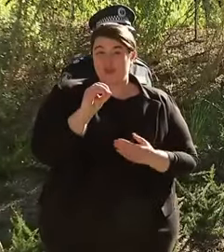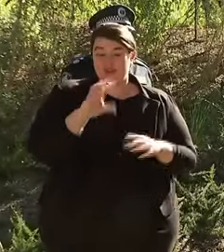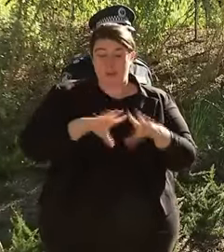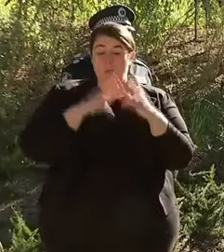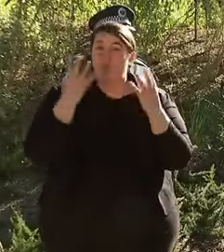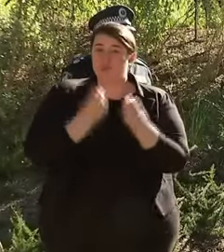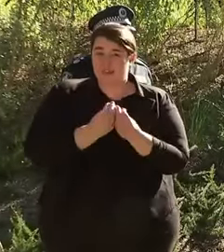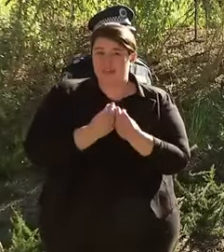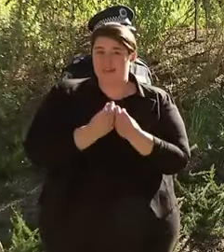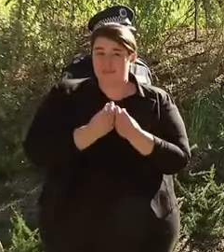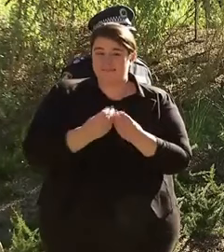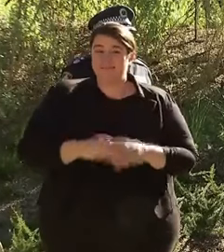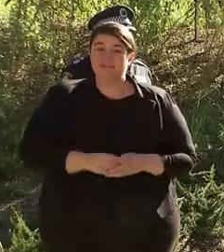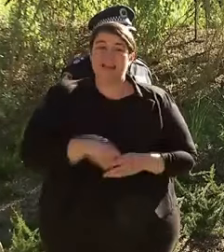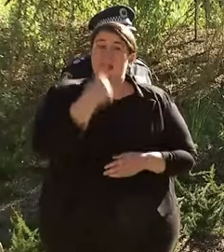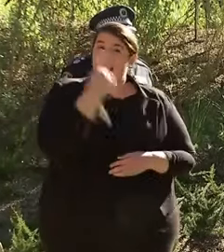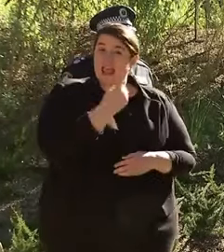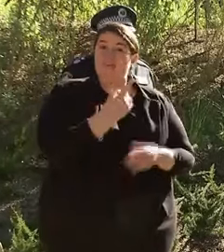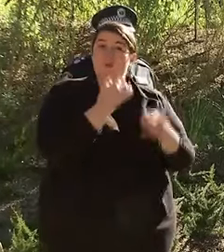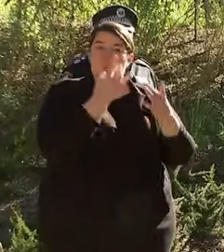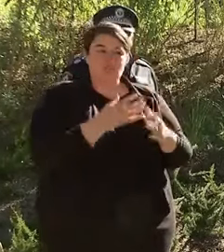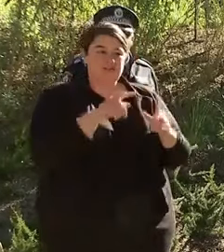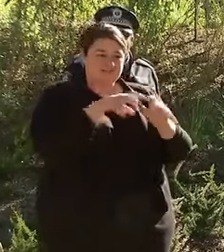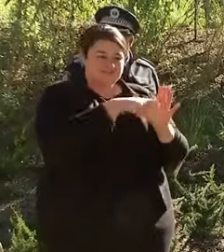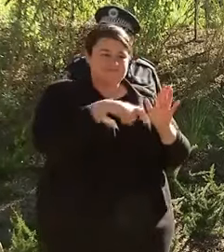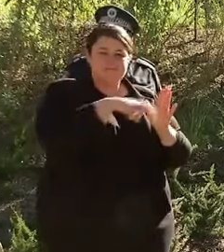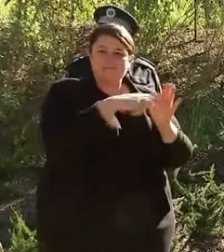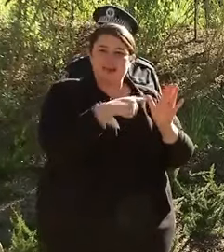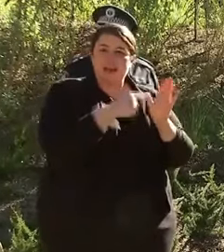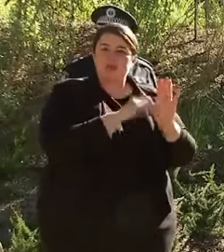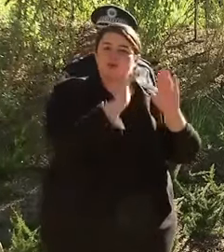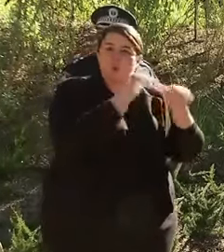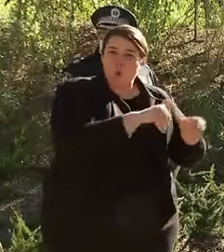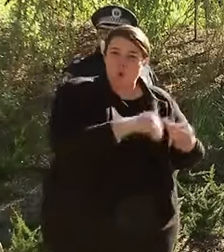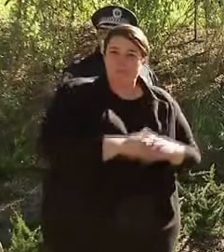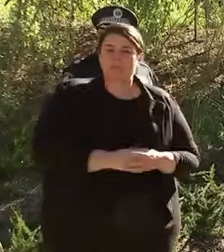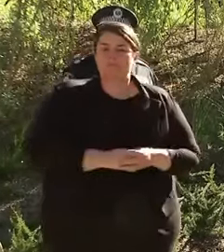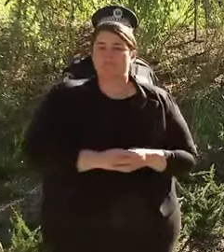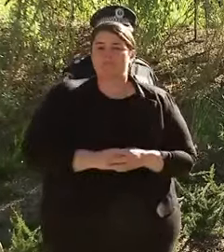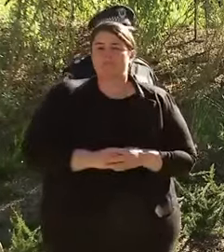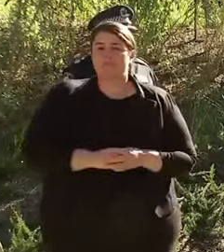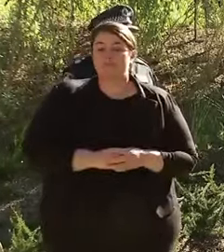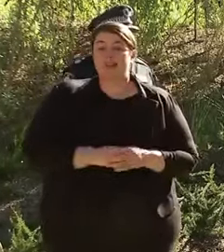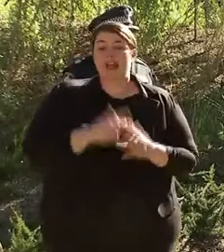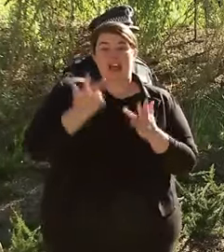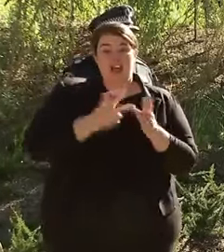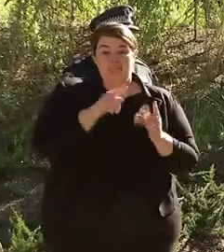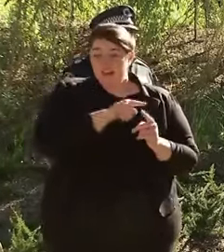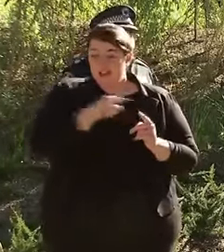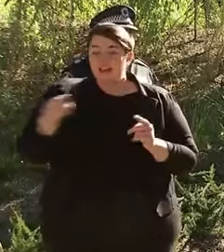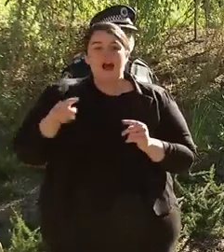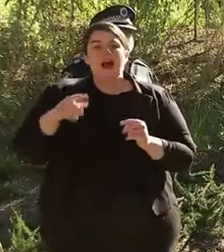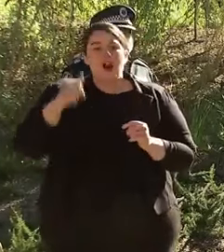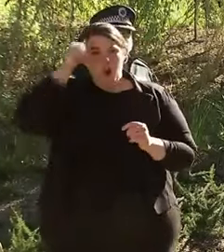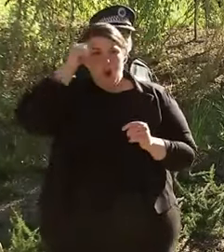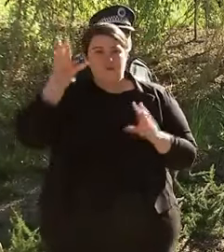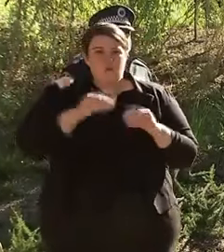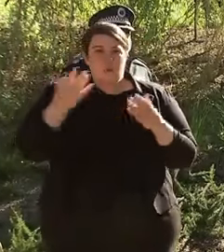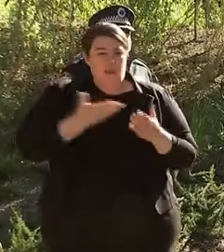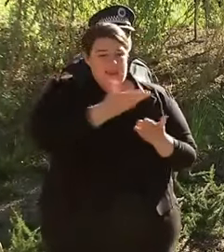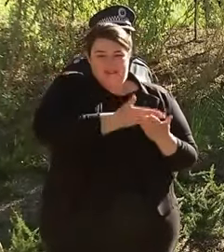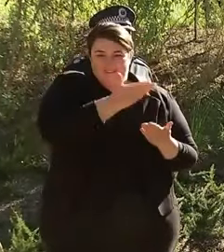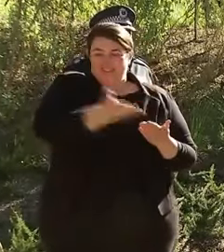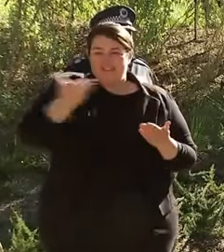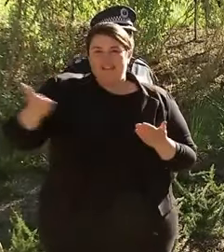of those were already in isolation, which is positive. The balance of those cases are all linked, which is another positive.